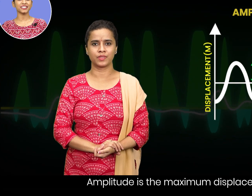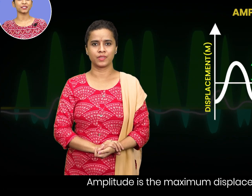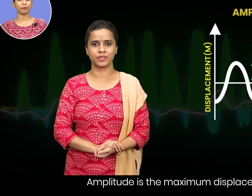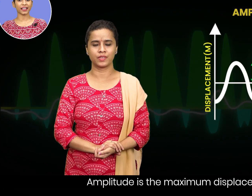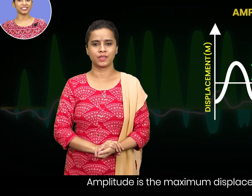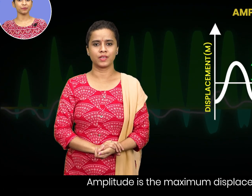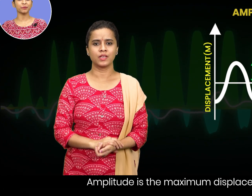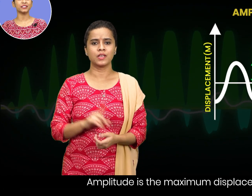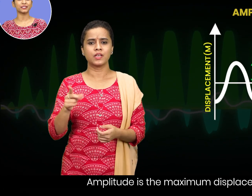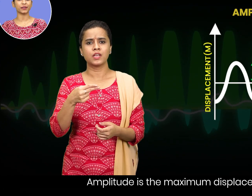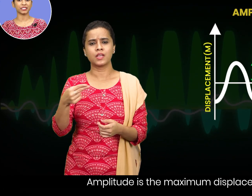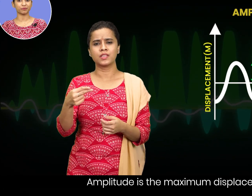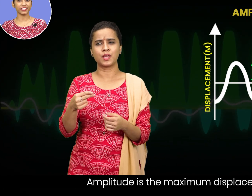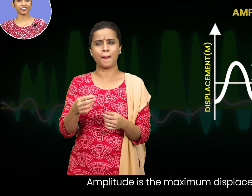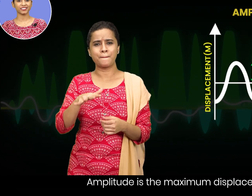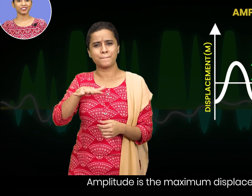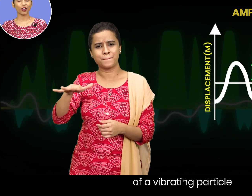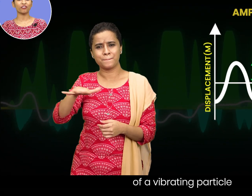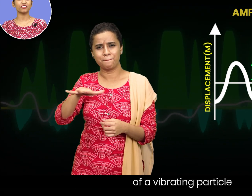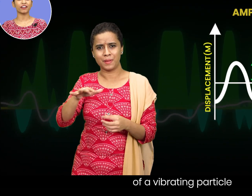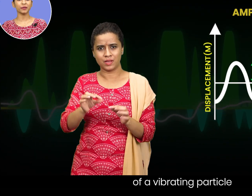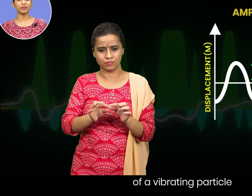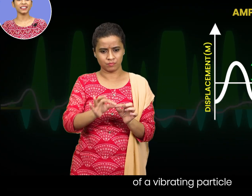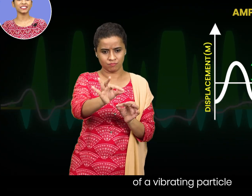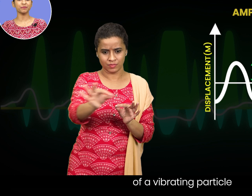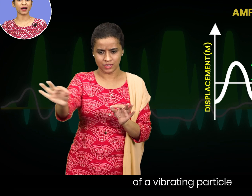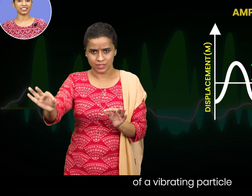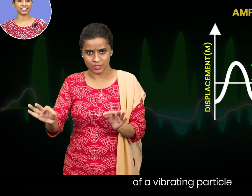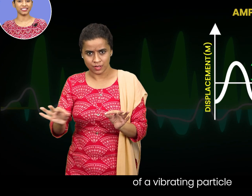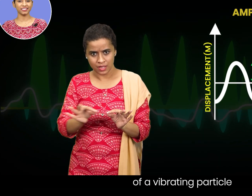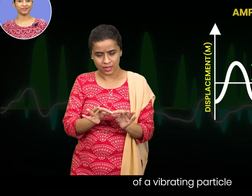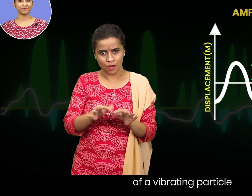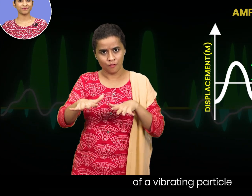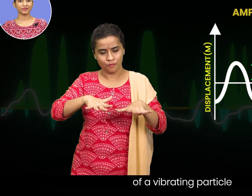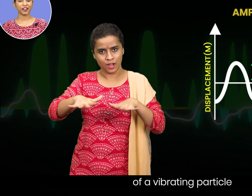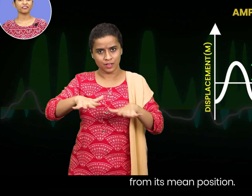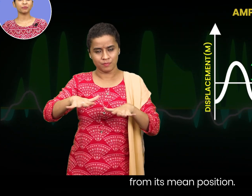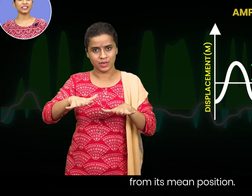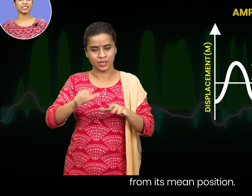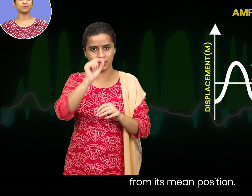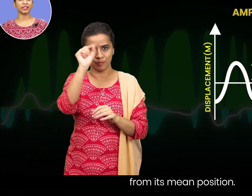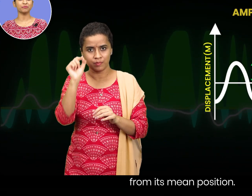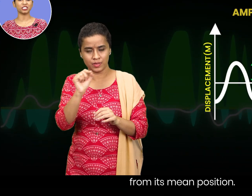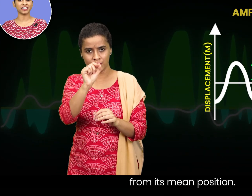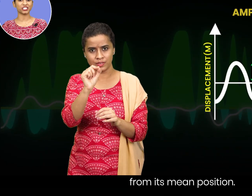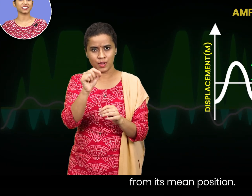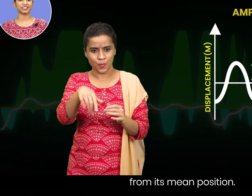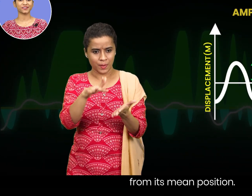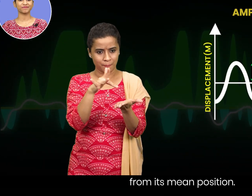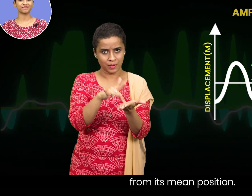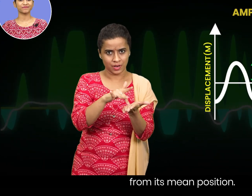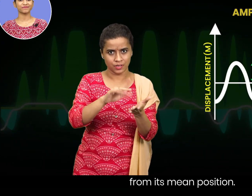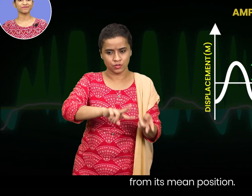Amplitude is the maximum displacement of a vibrating particle from its main